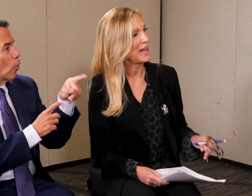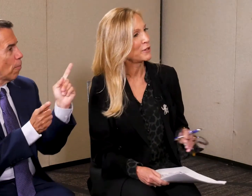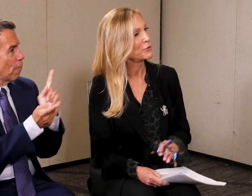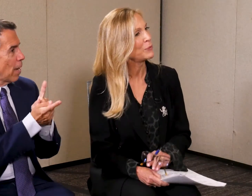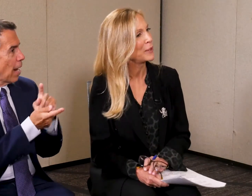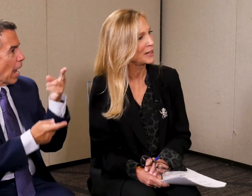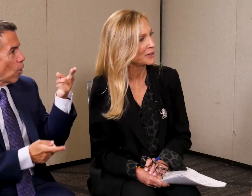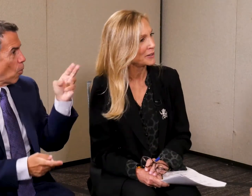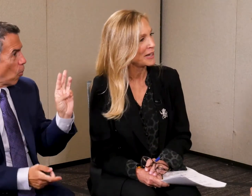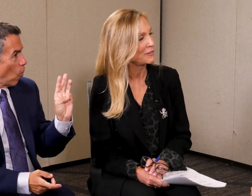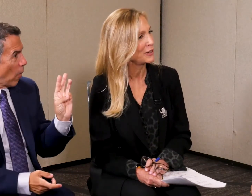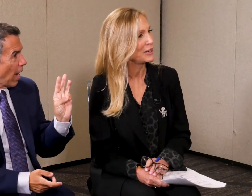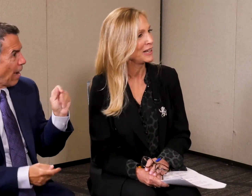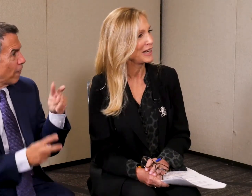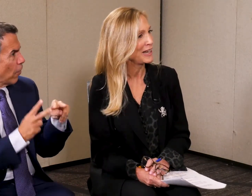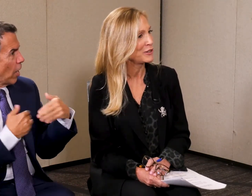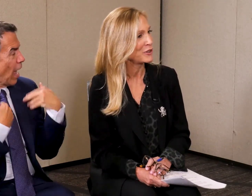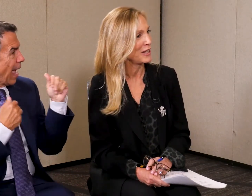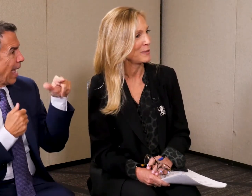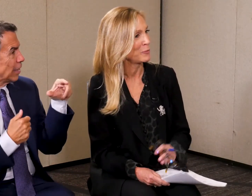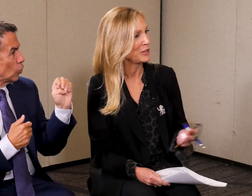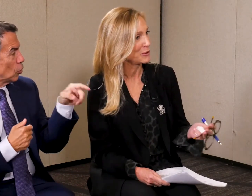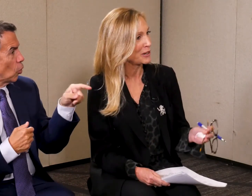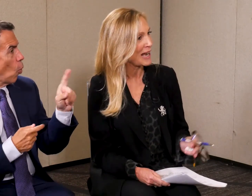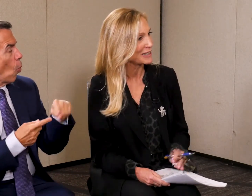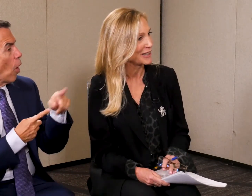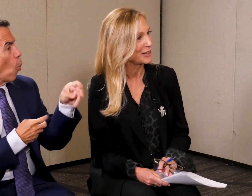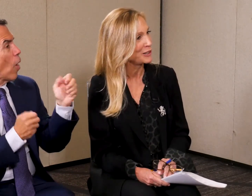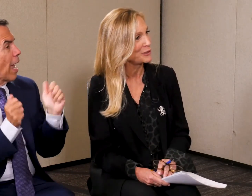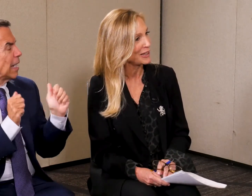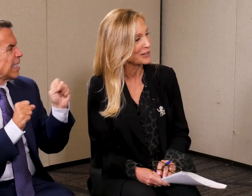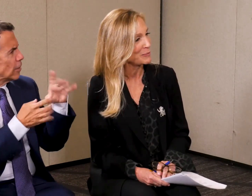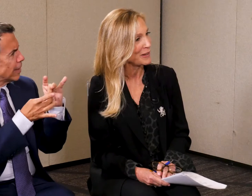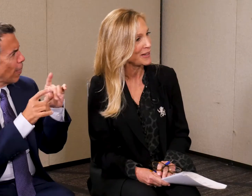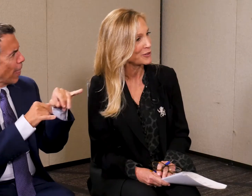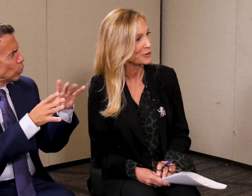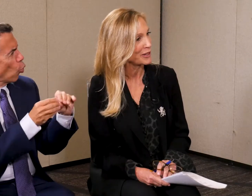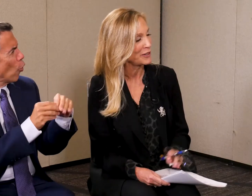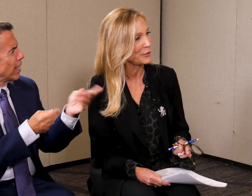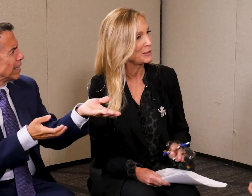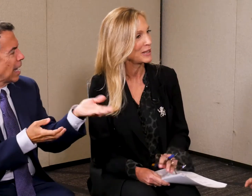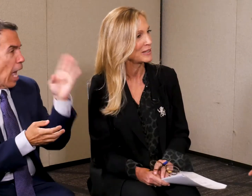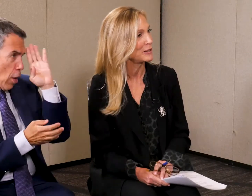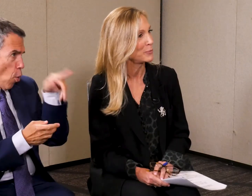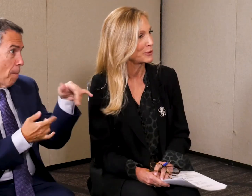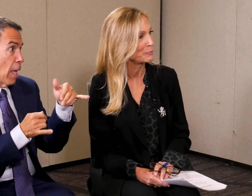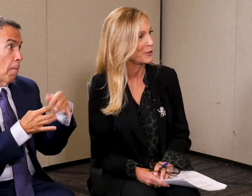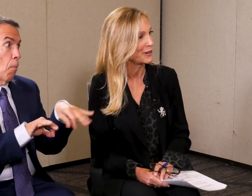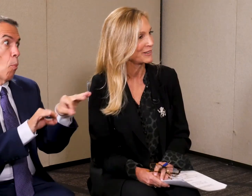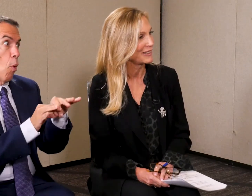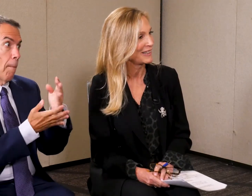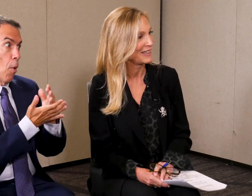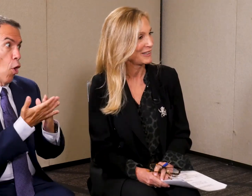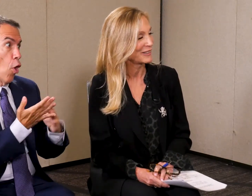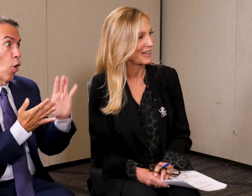Henry Winkler at a very young age when you were acting. Can you tell us about that story? I know he plays an important part in your life.